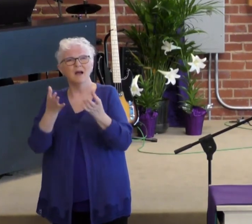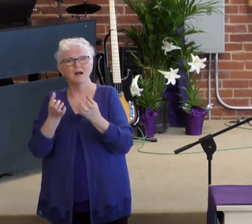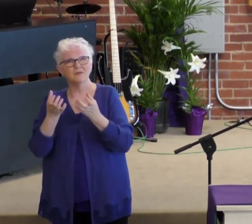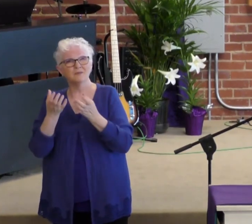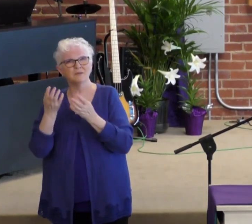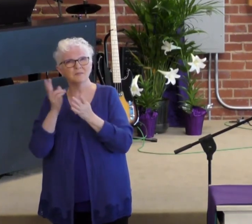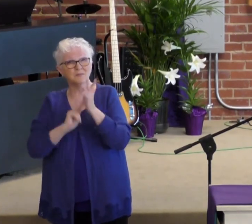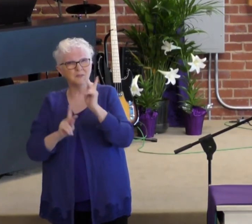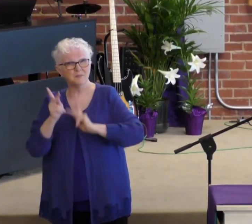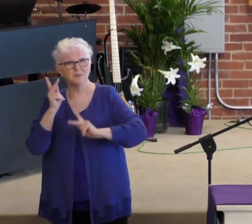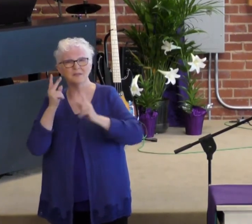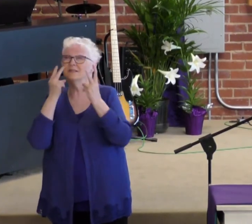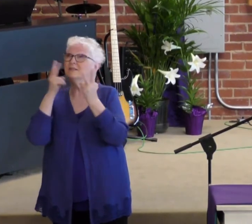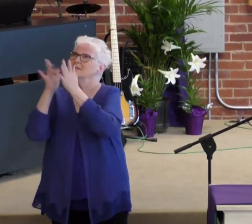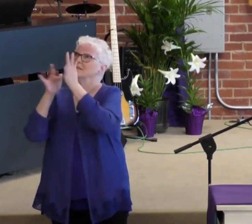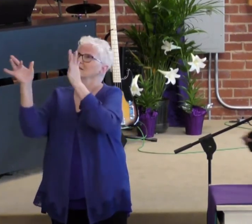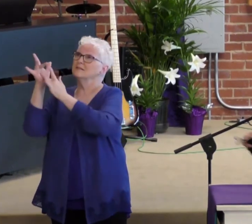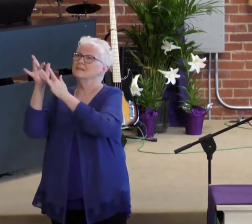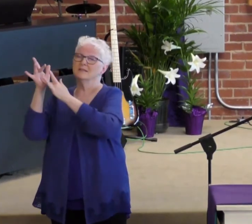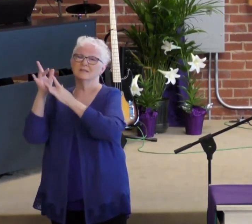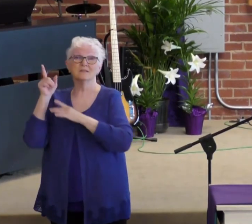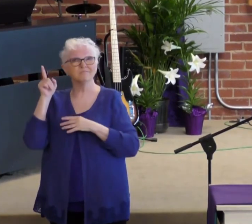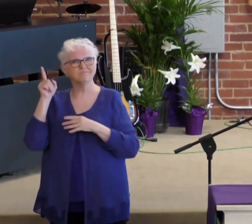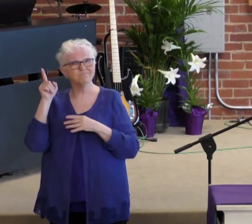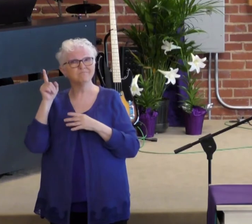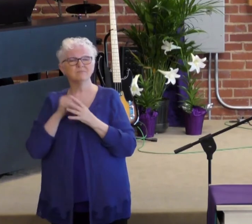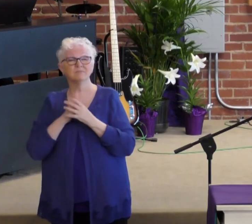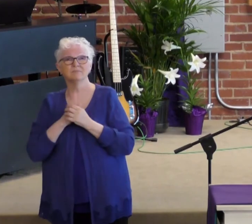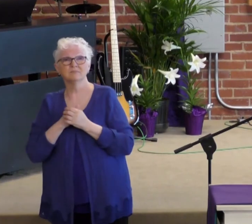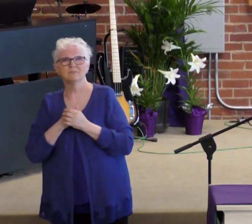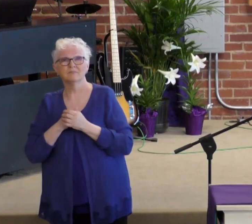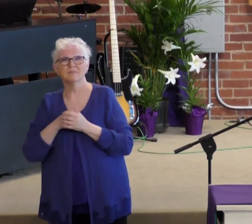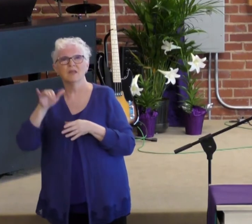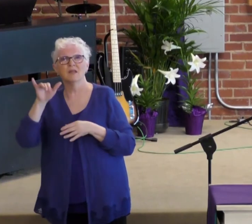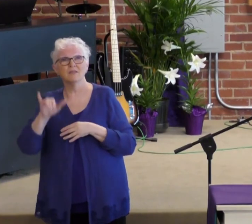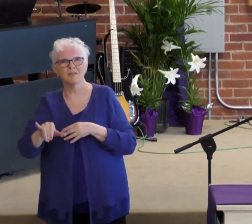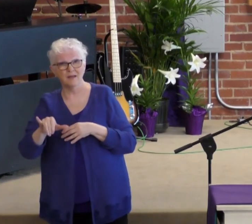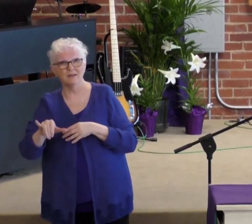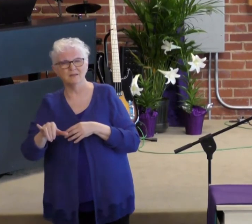to see Jesus. And that's what sanctification is all about.